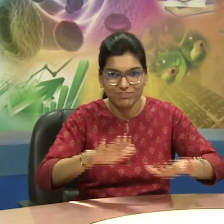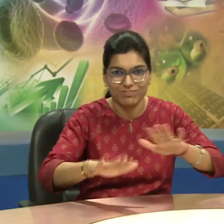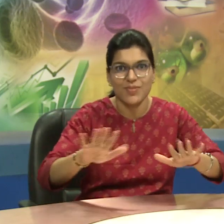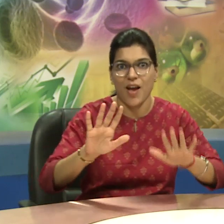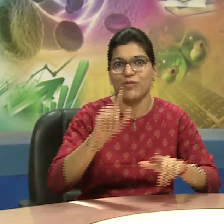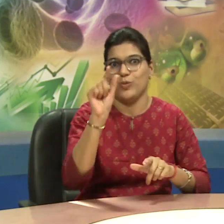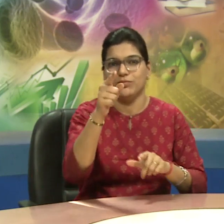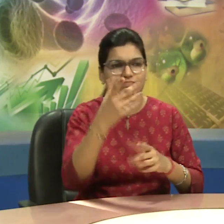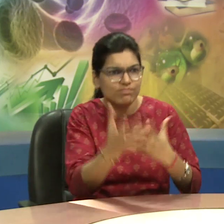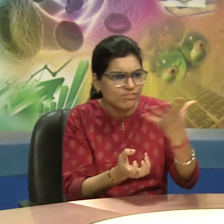Goods are